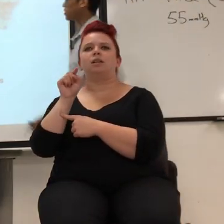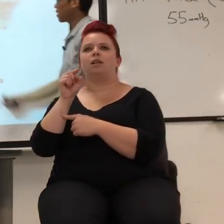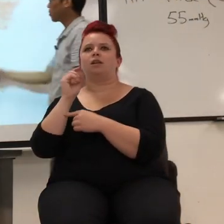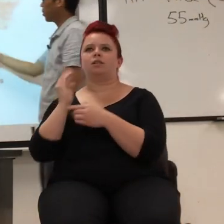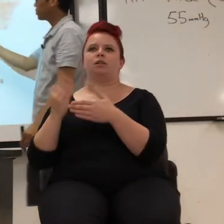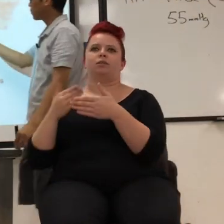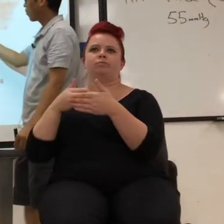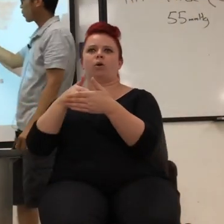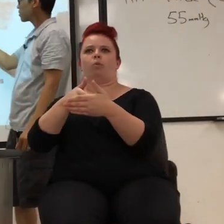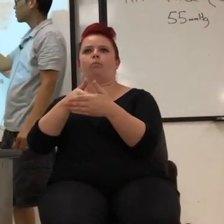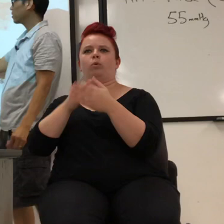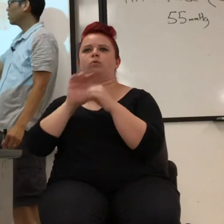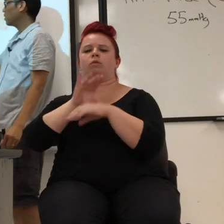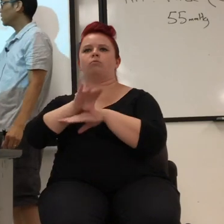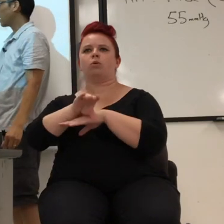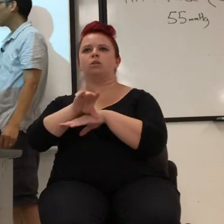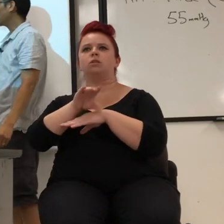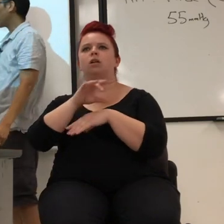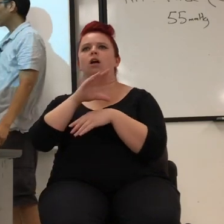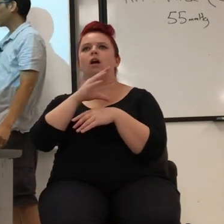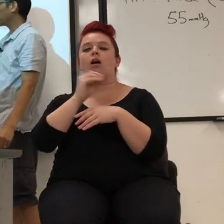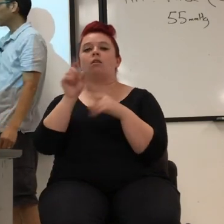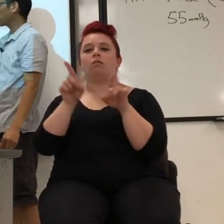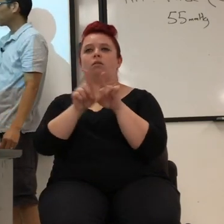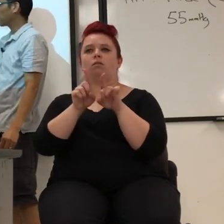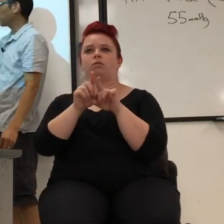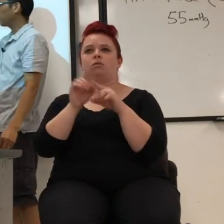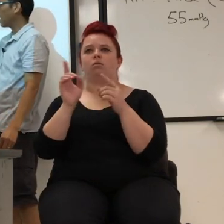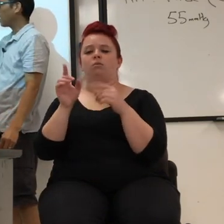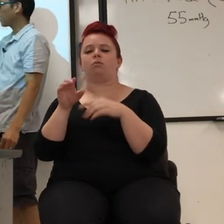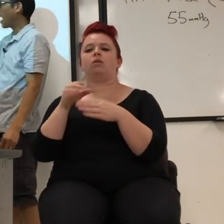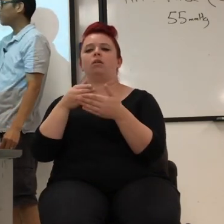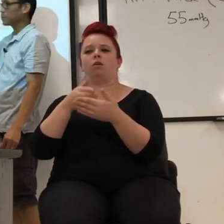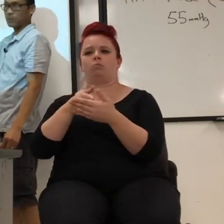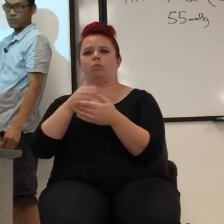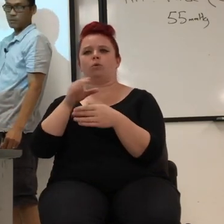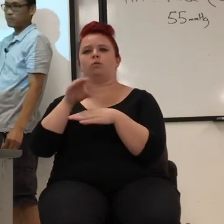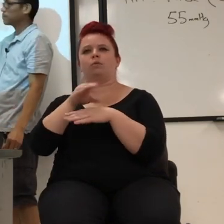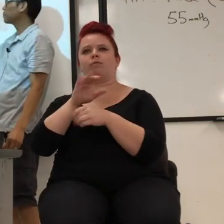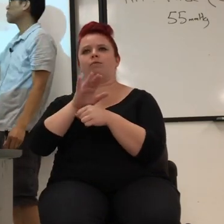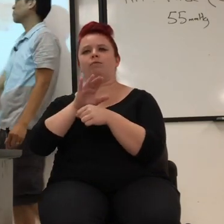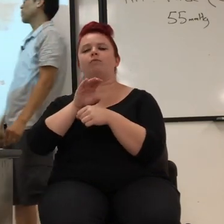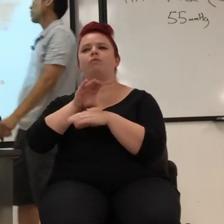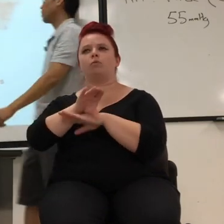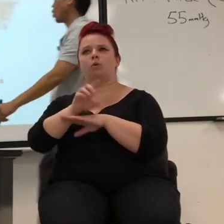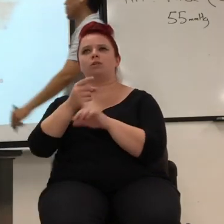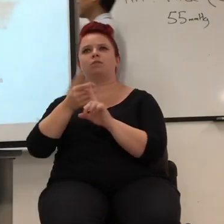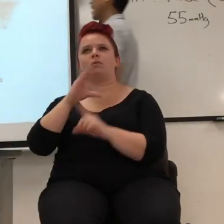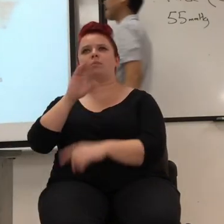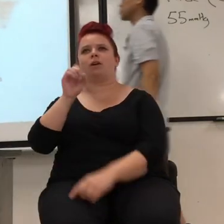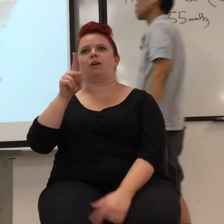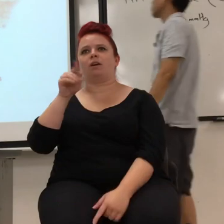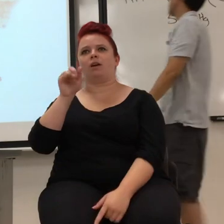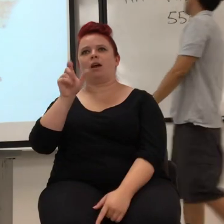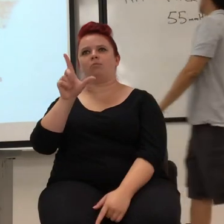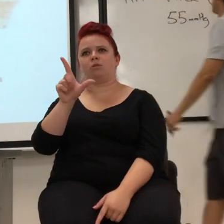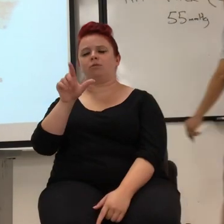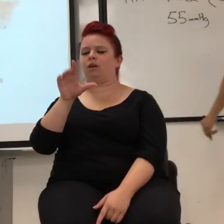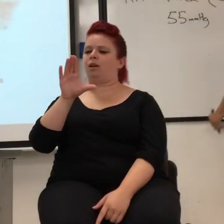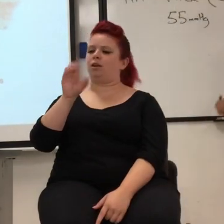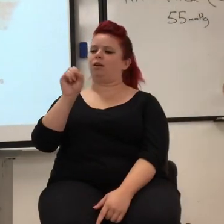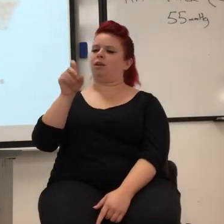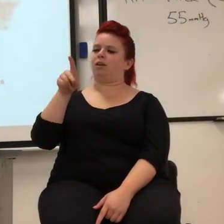opposing force. Another opposing force is the hydrostatic pressure exerted by the capsule, the Bowman's capsule.